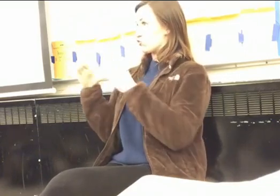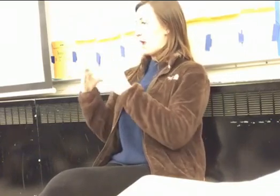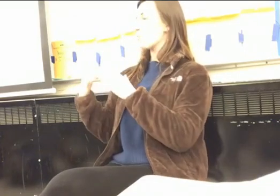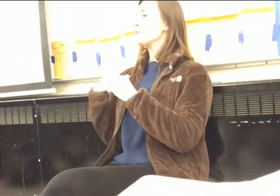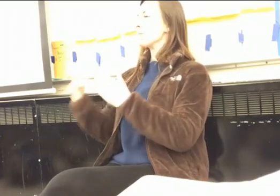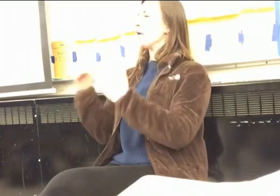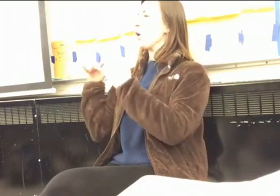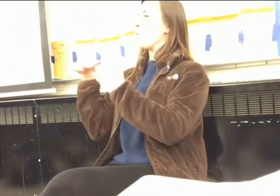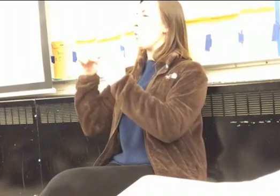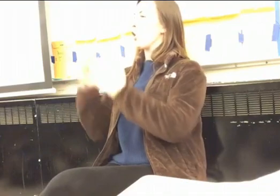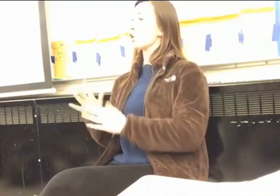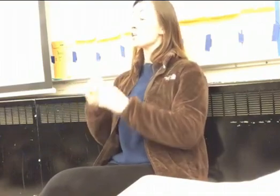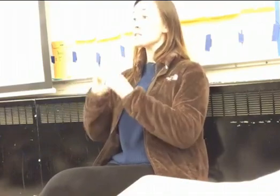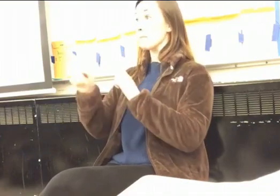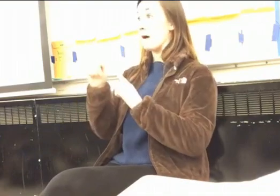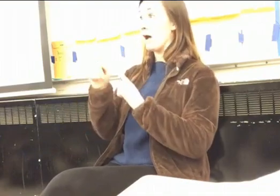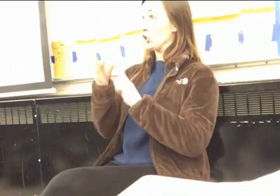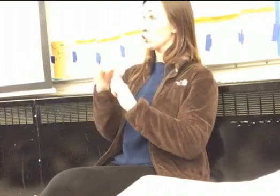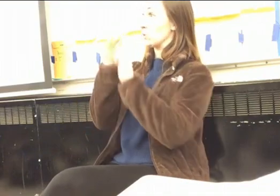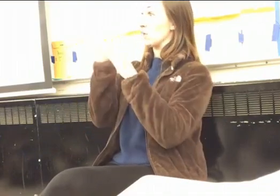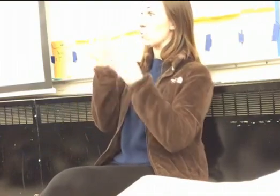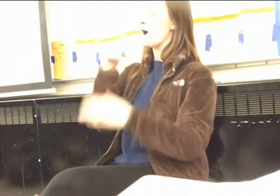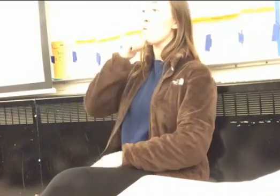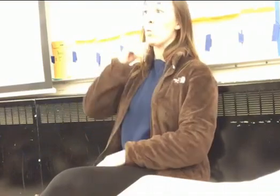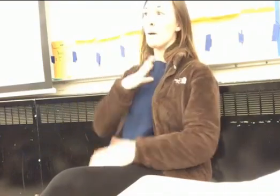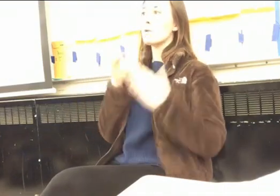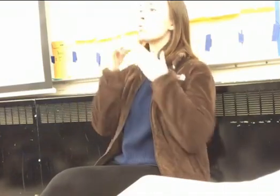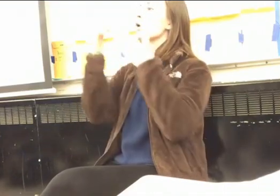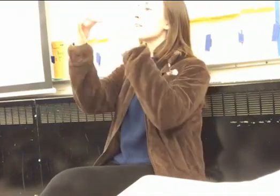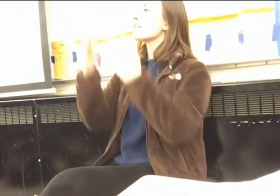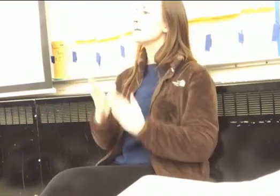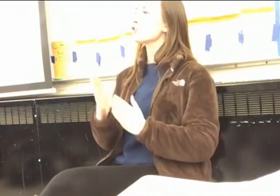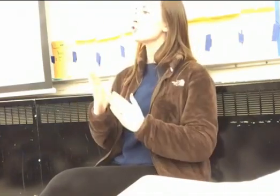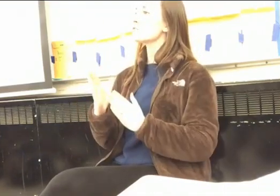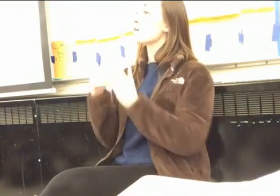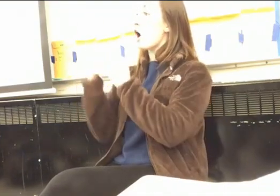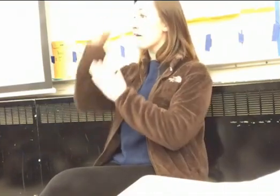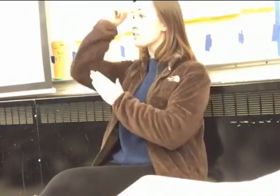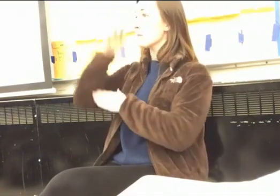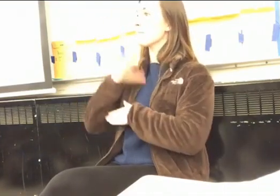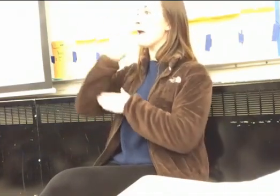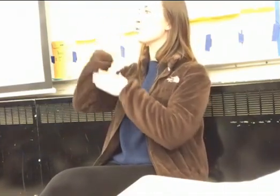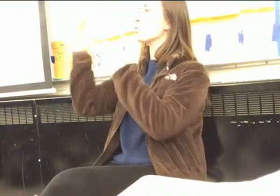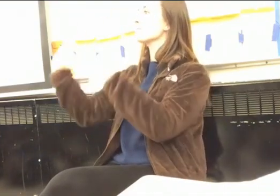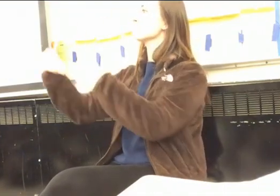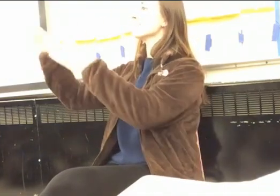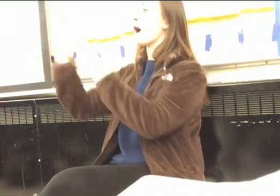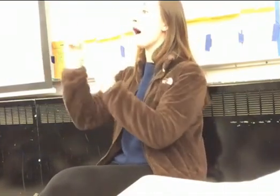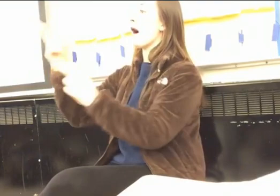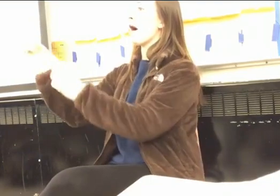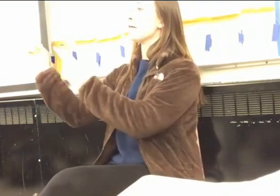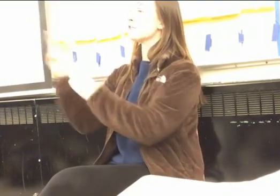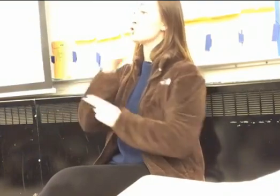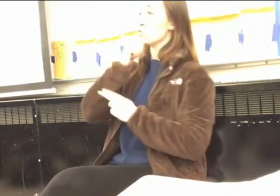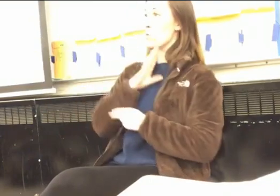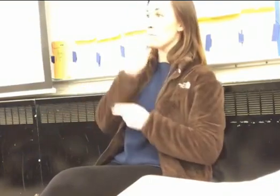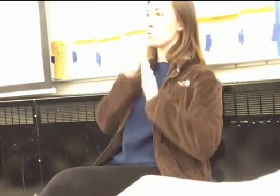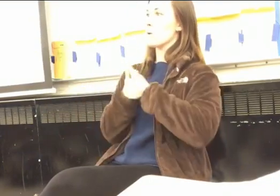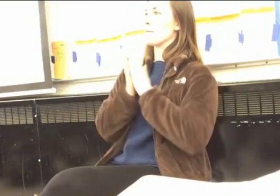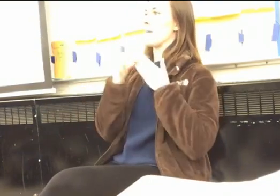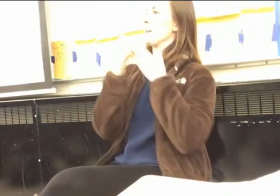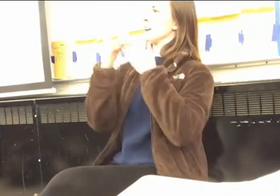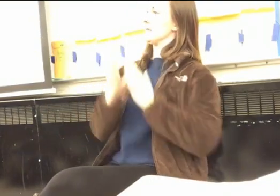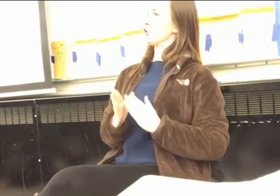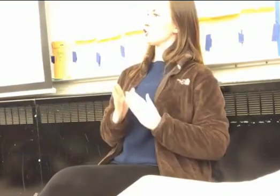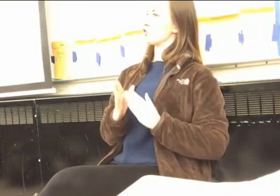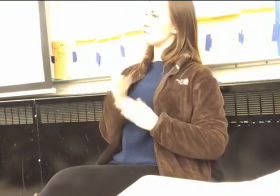unique. The women were actually the leaders. Oftentimes, when the men go out and hunt, the women would actually become the major leaders. One other